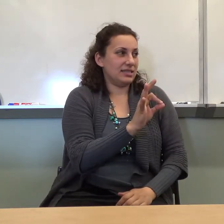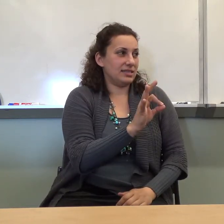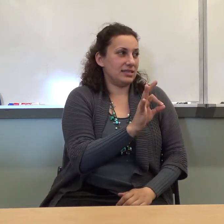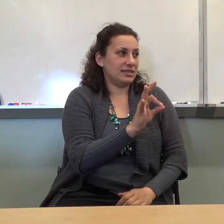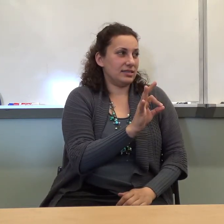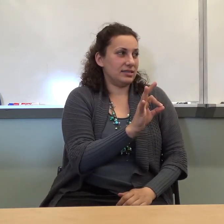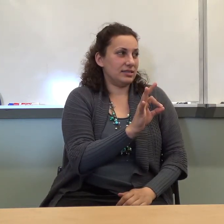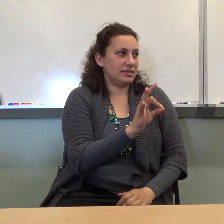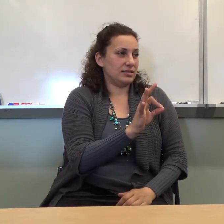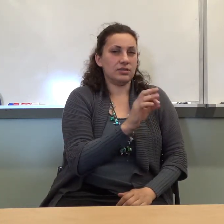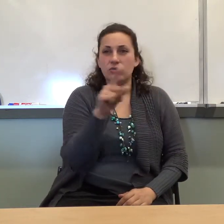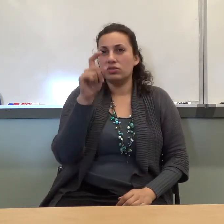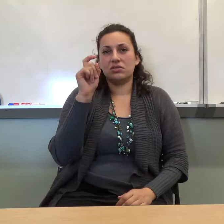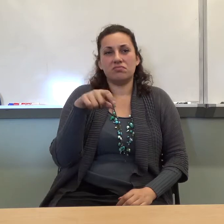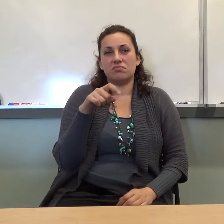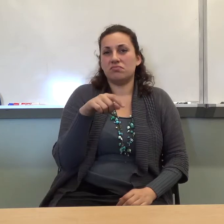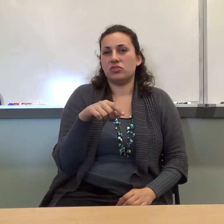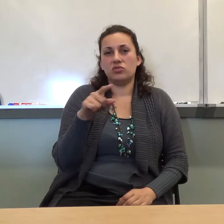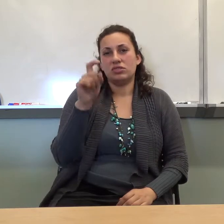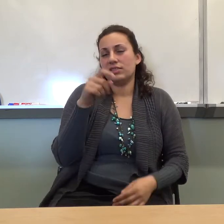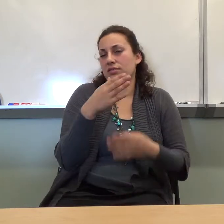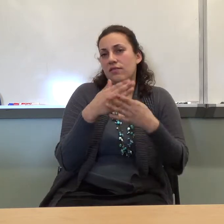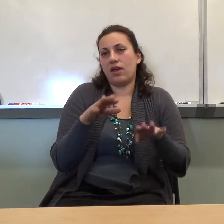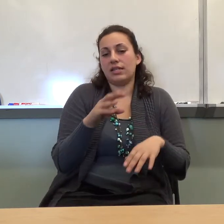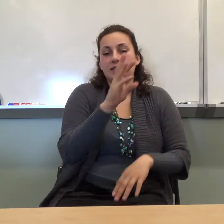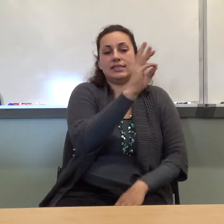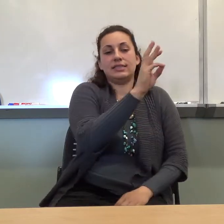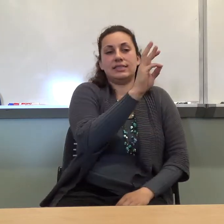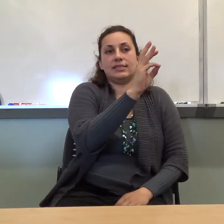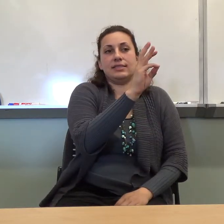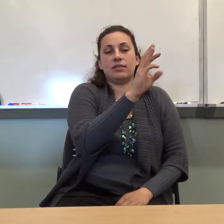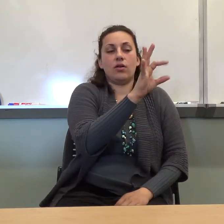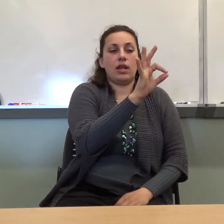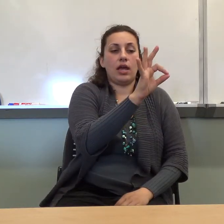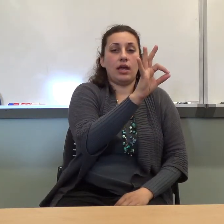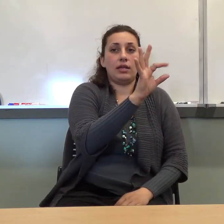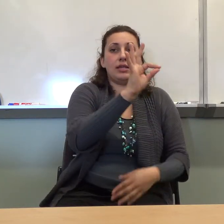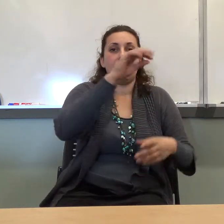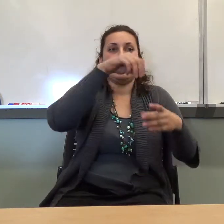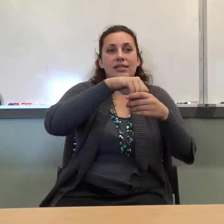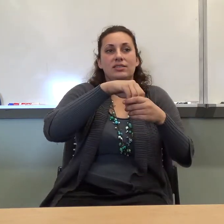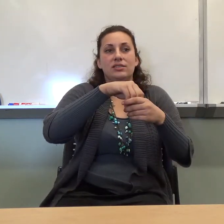Can you explain how 6/9? Yeah, you just divide. Divide 9 into 6. Okay. Yeah. And it comes out to be